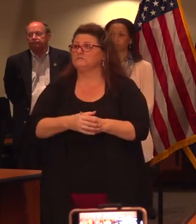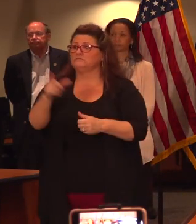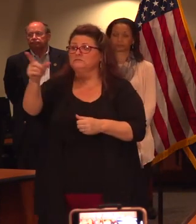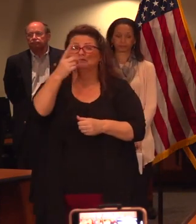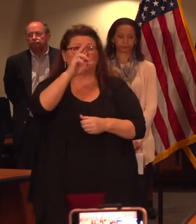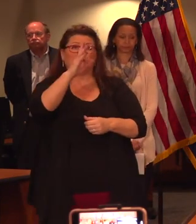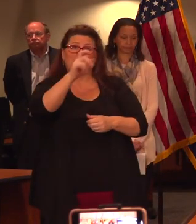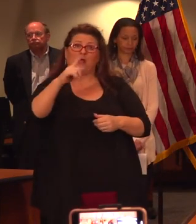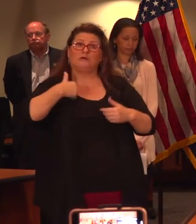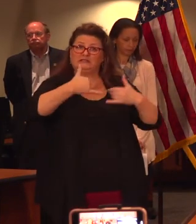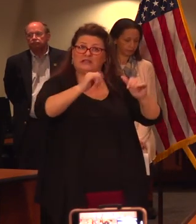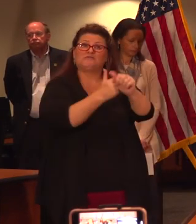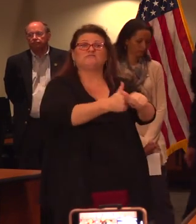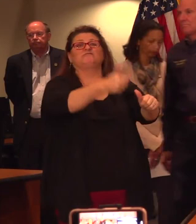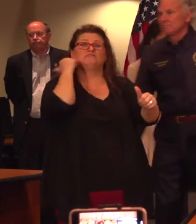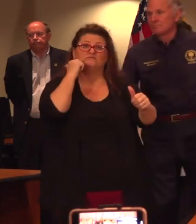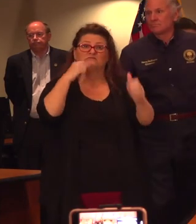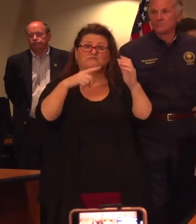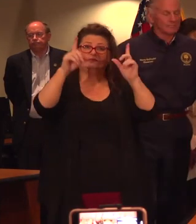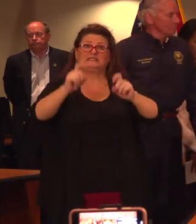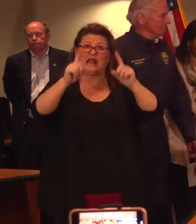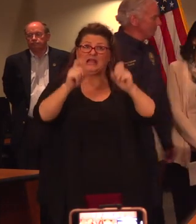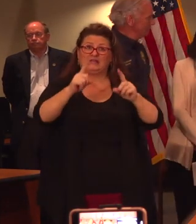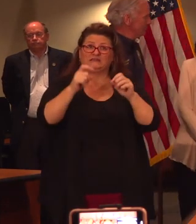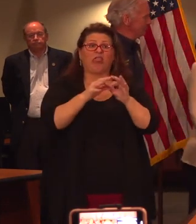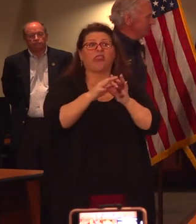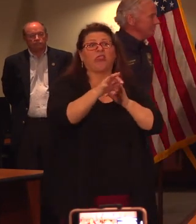of testing in our state? Are we still experiencing these long delays?